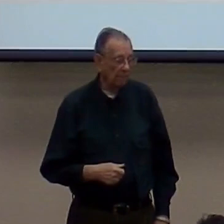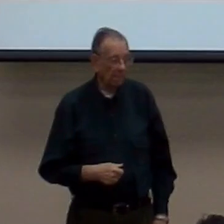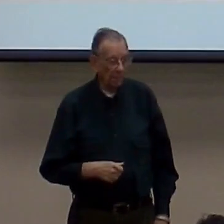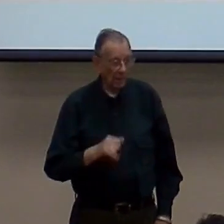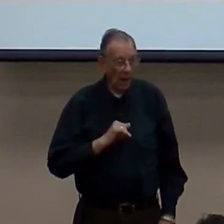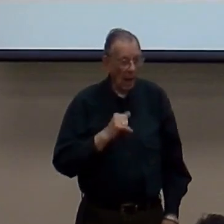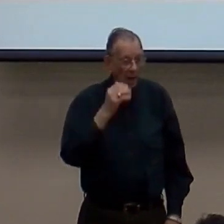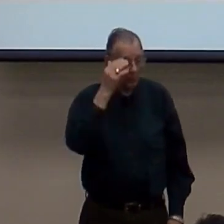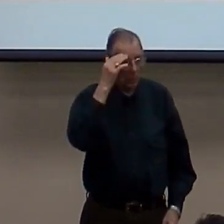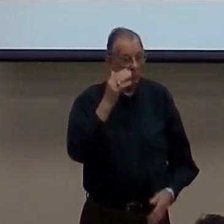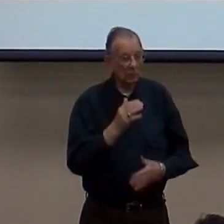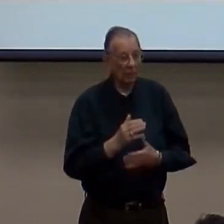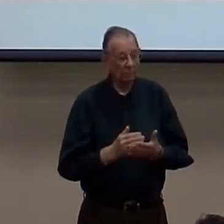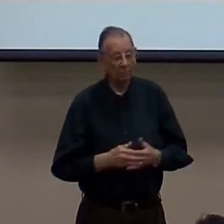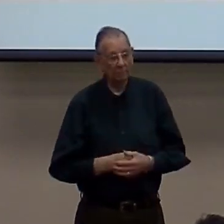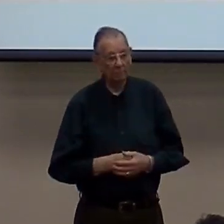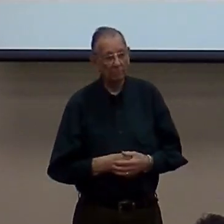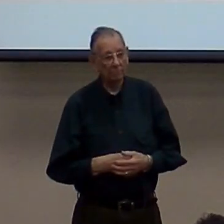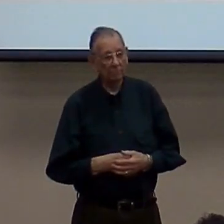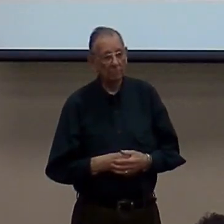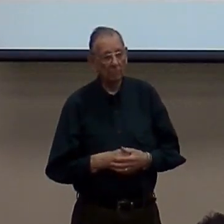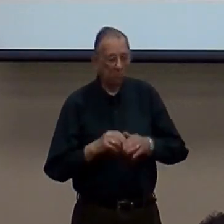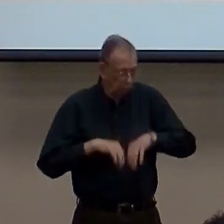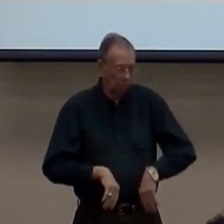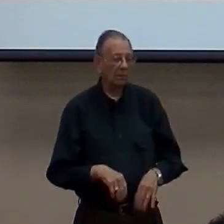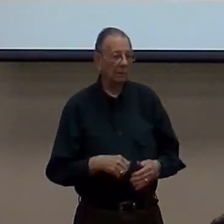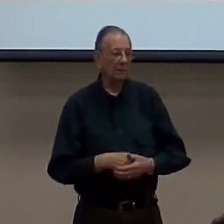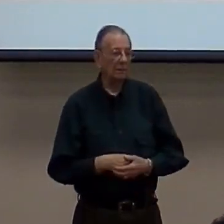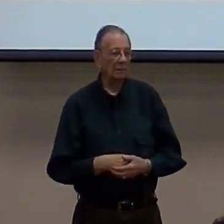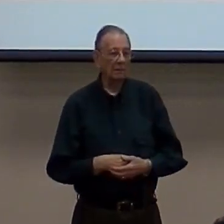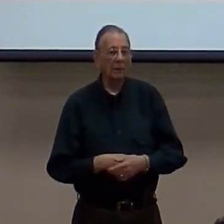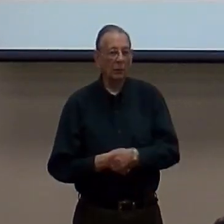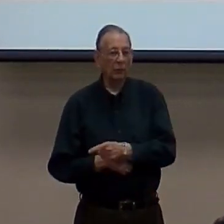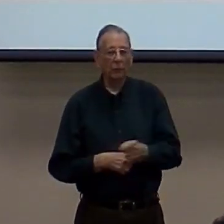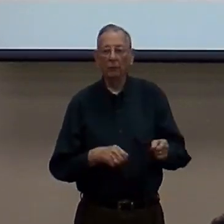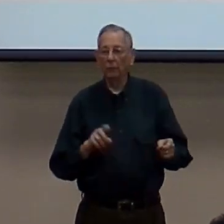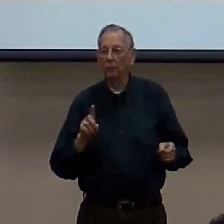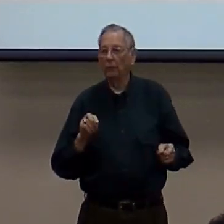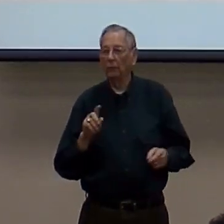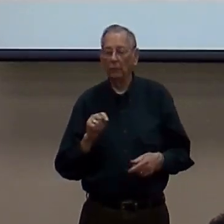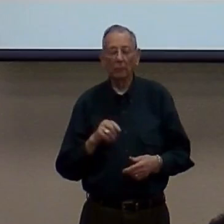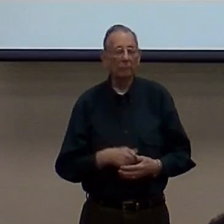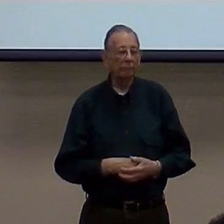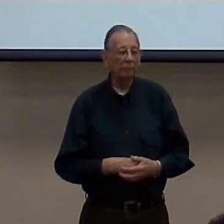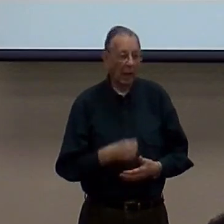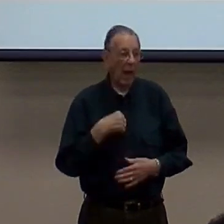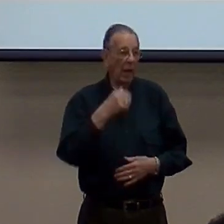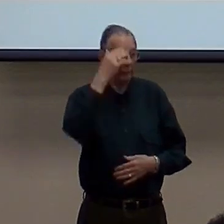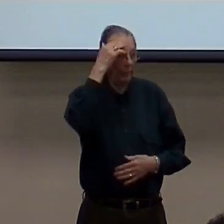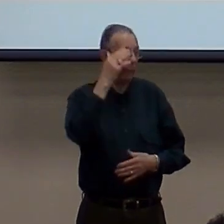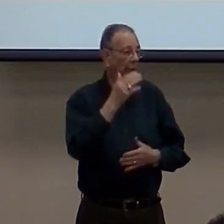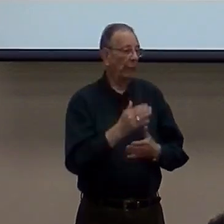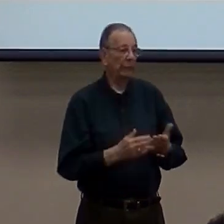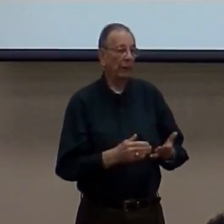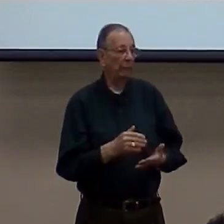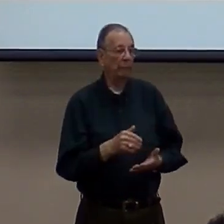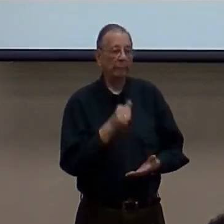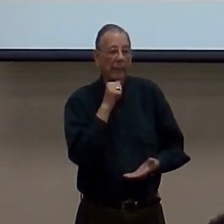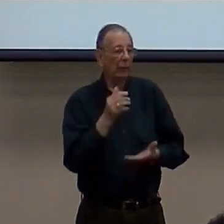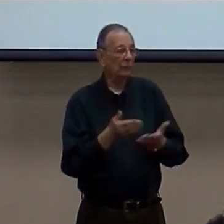I know some that have caved in. I'm sure you do. I know some that no longer serve the